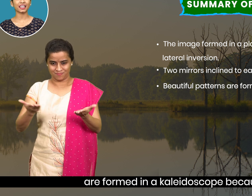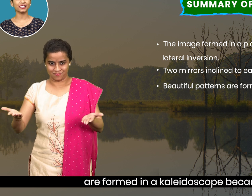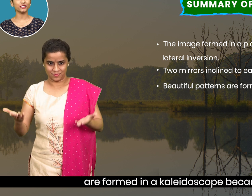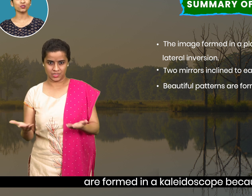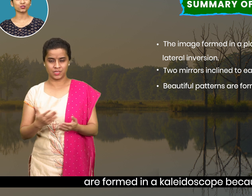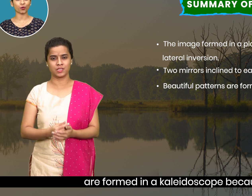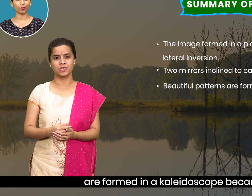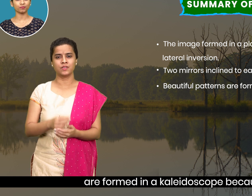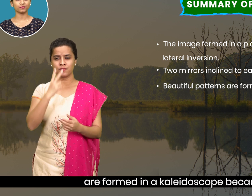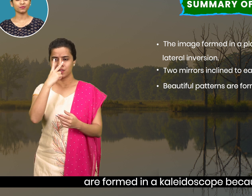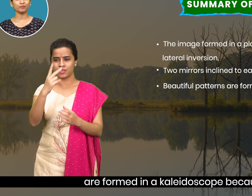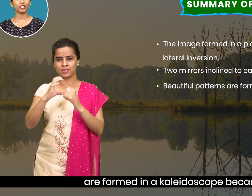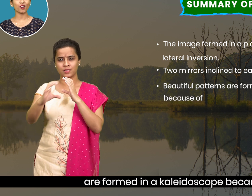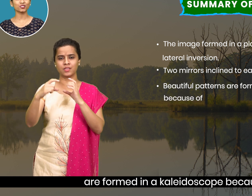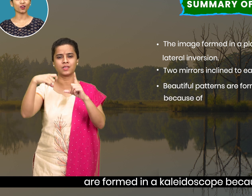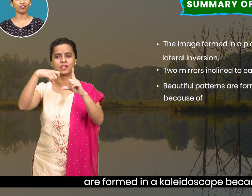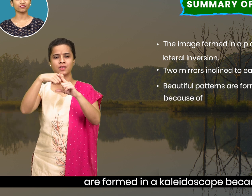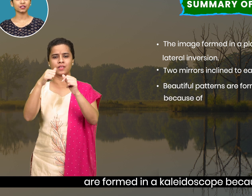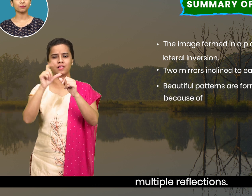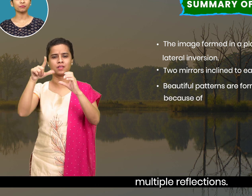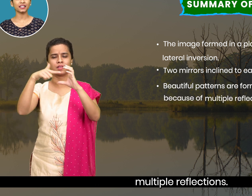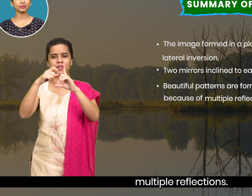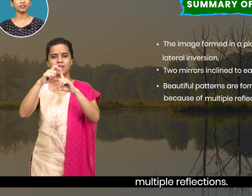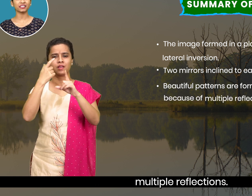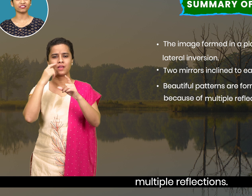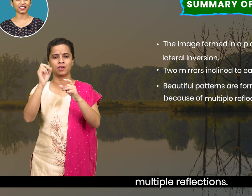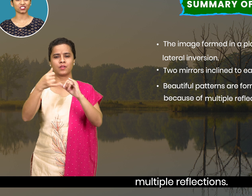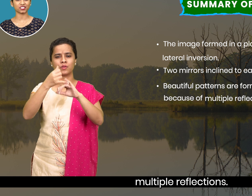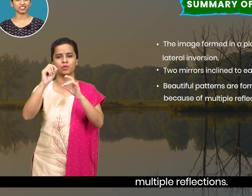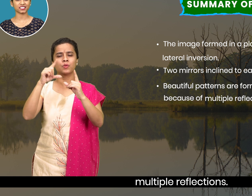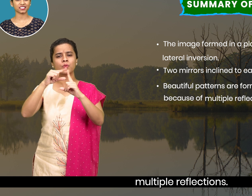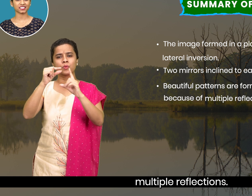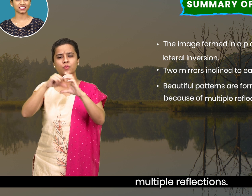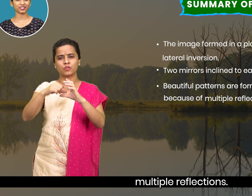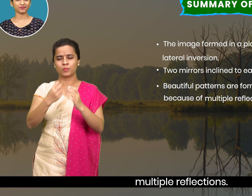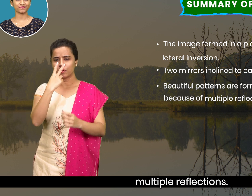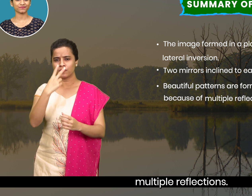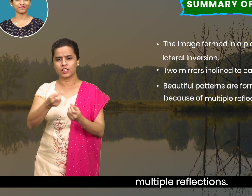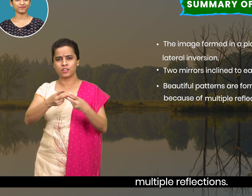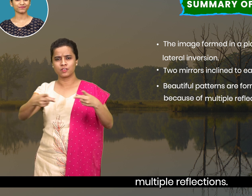in a kaleidoscope because of multiple reflections.